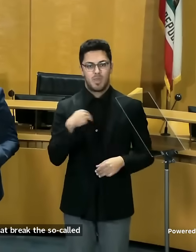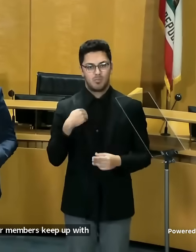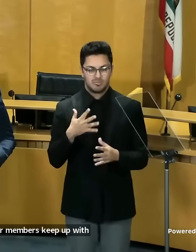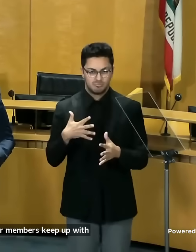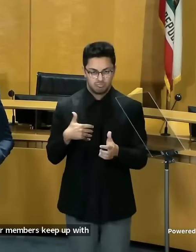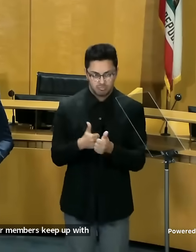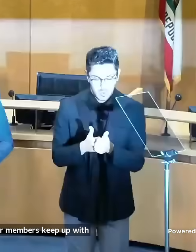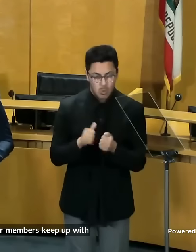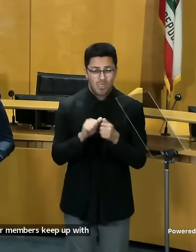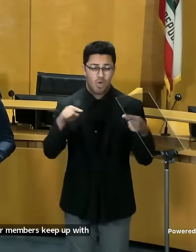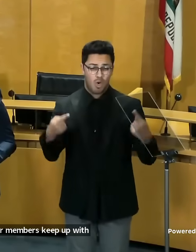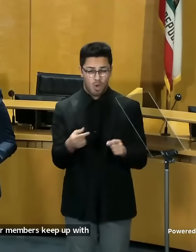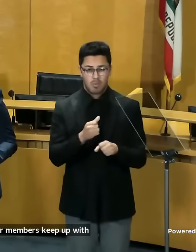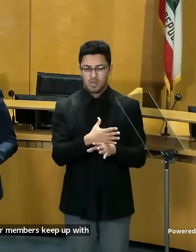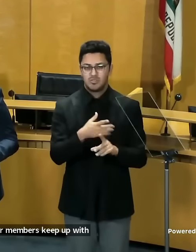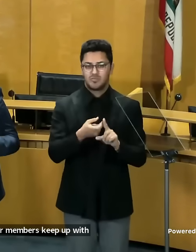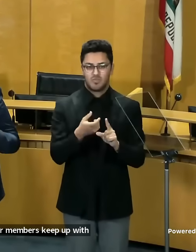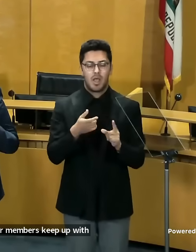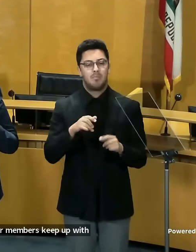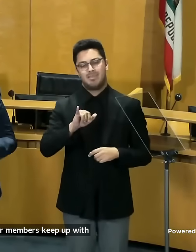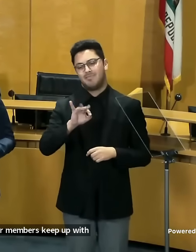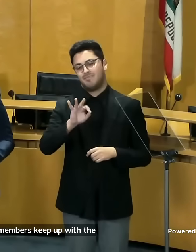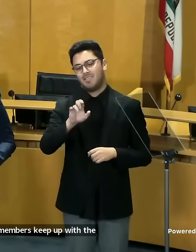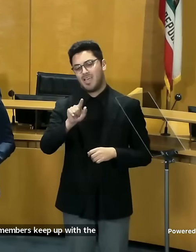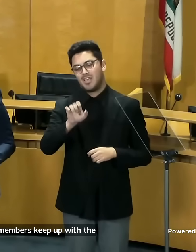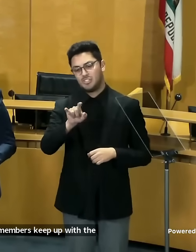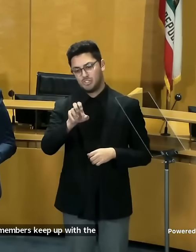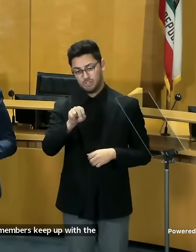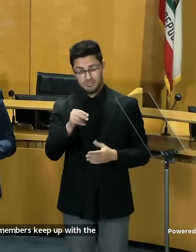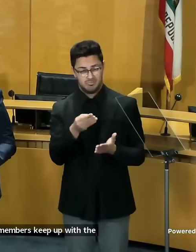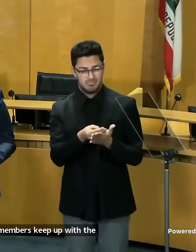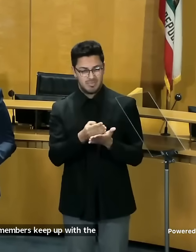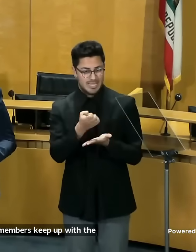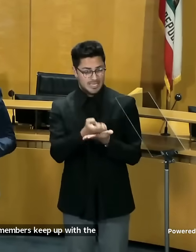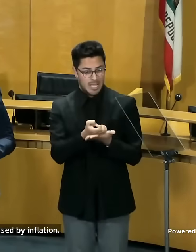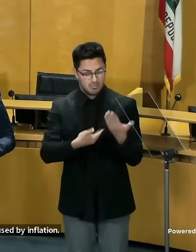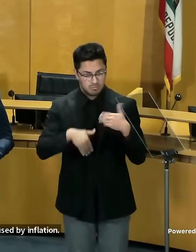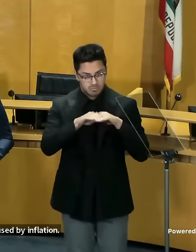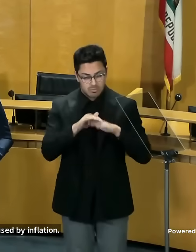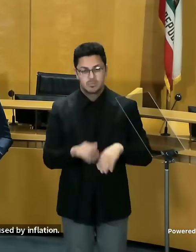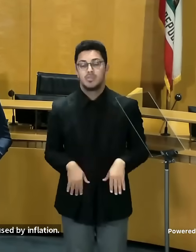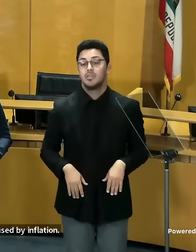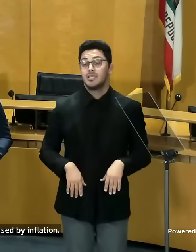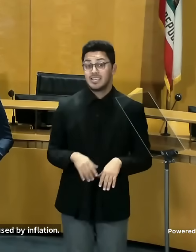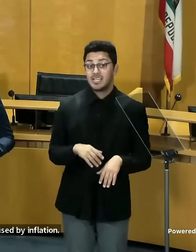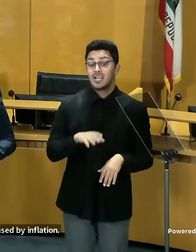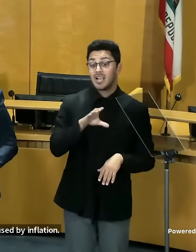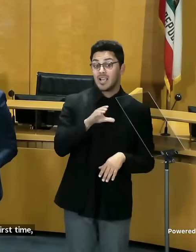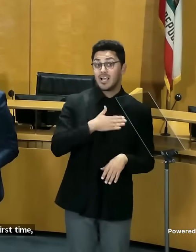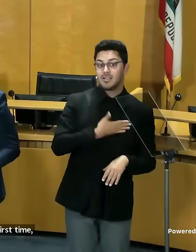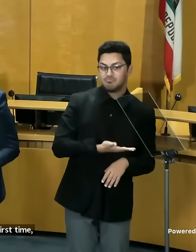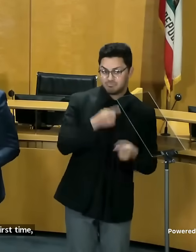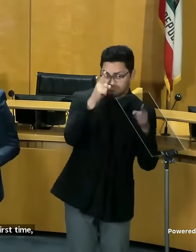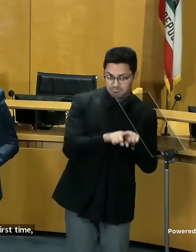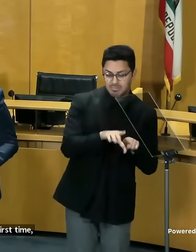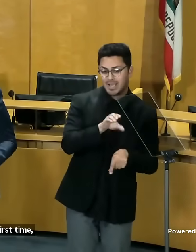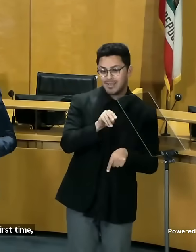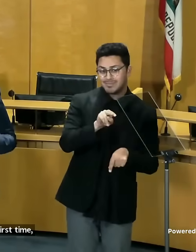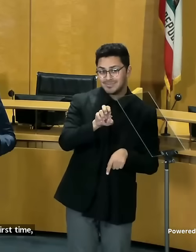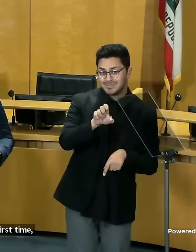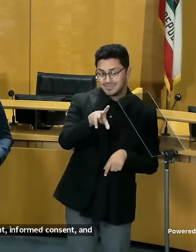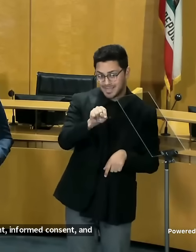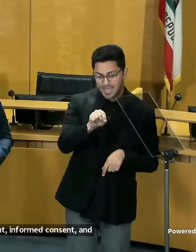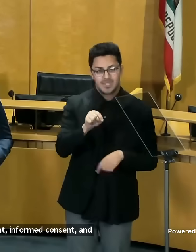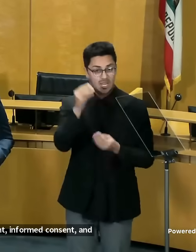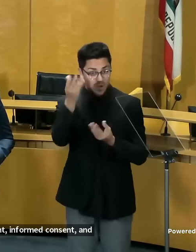that's been caused by inflation. And for the first time, consent, informed consent, and fair compensation guardrails will